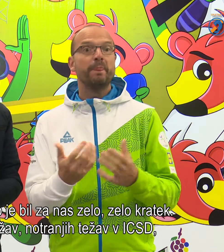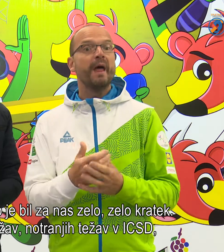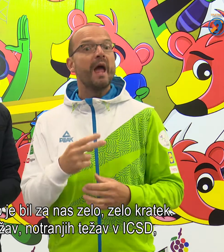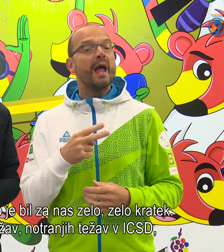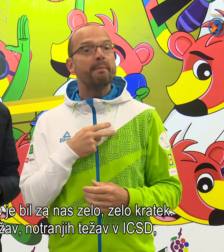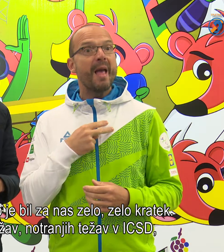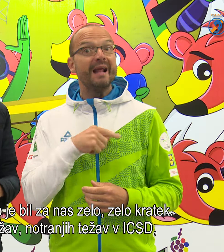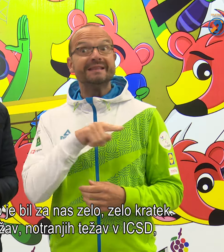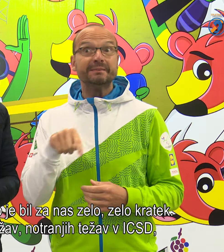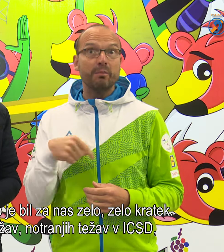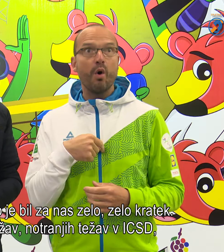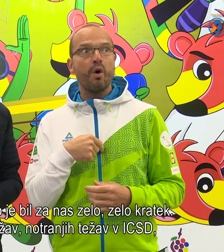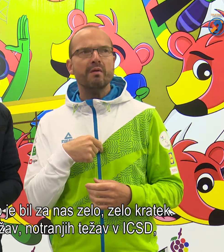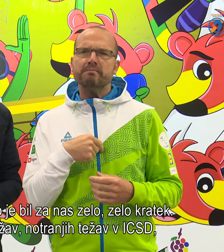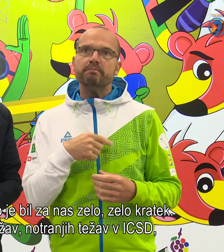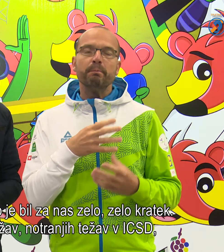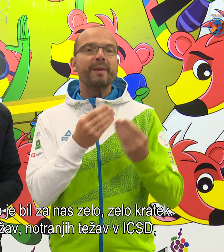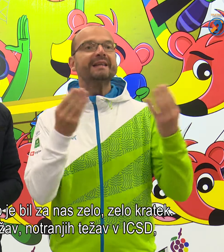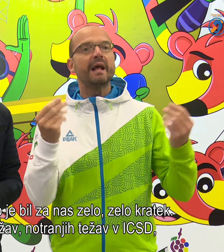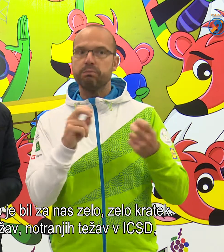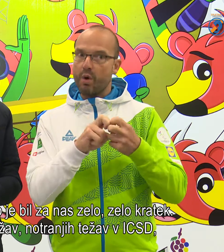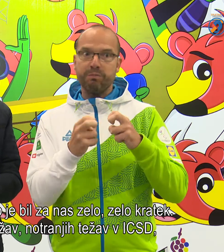had several problems,